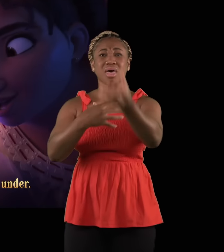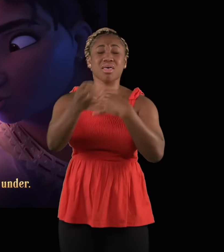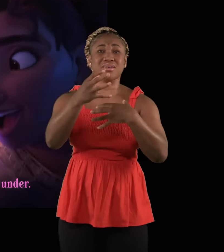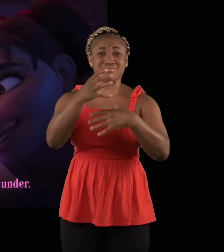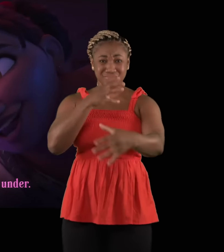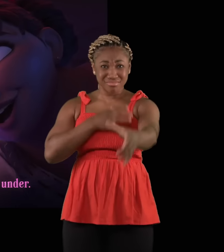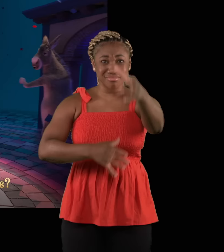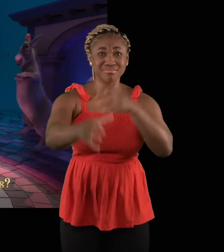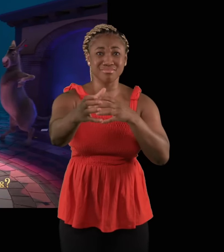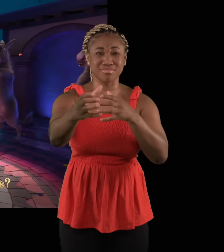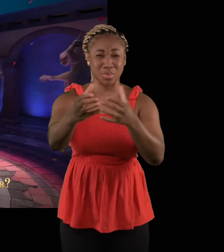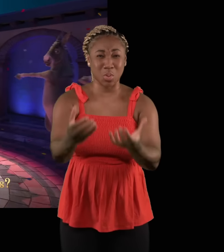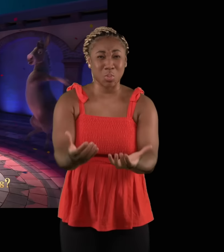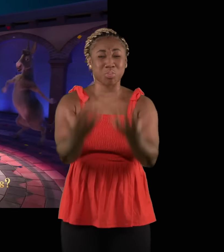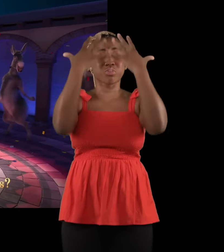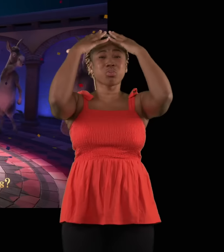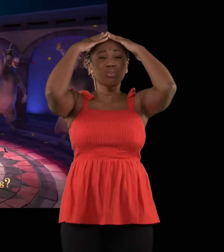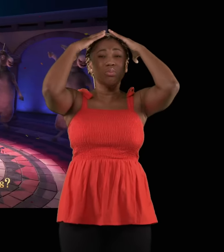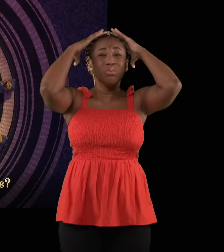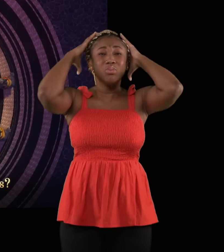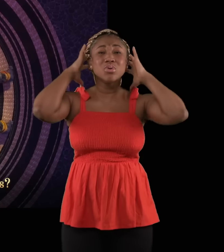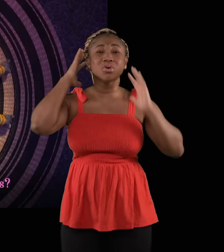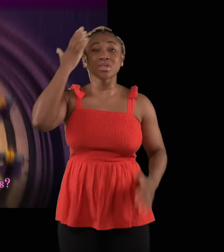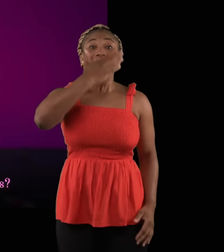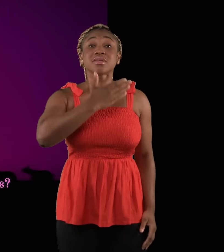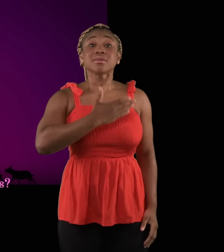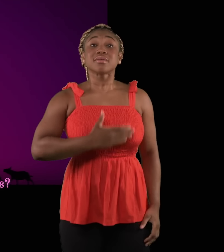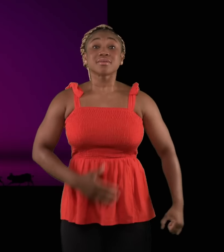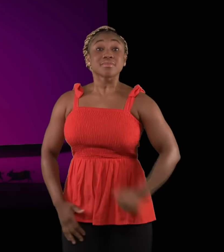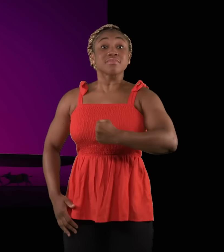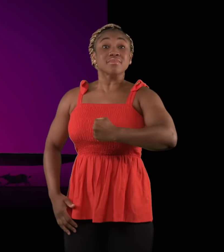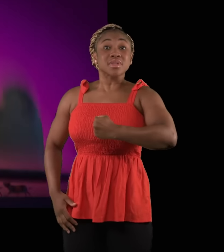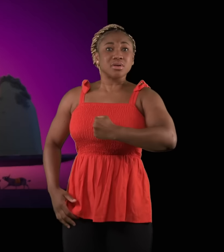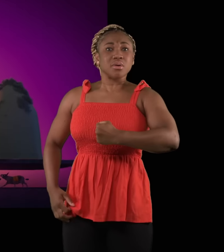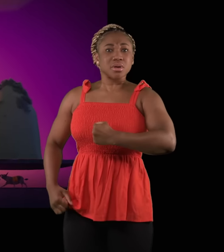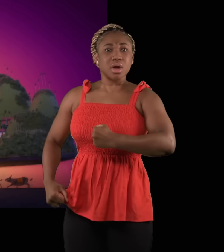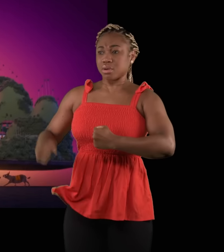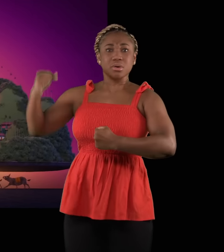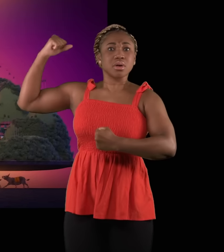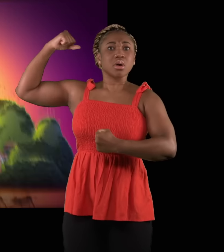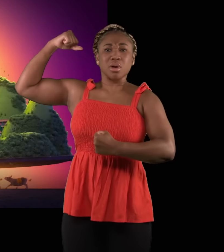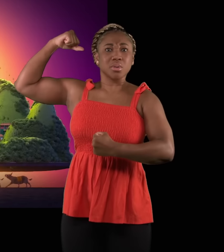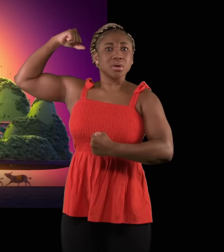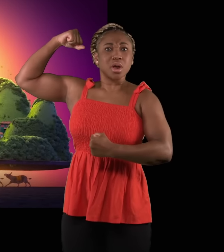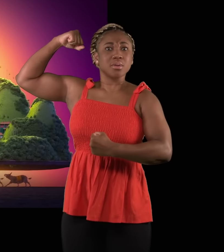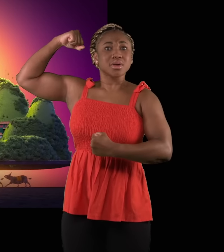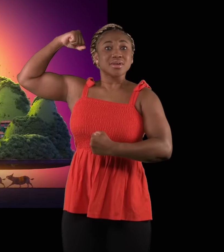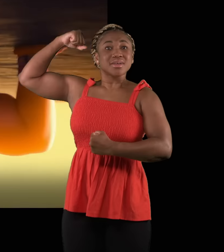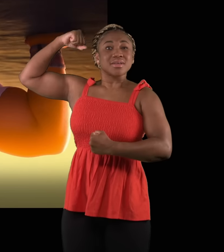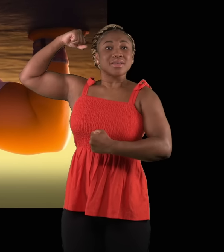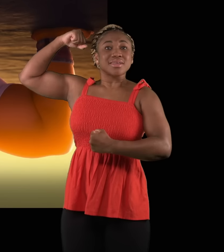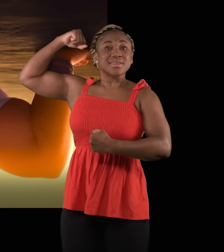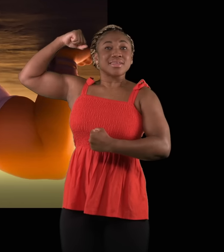would have glowed you under. Who am I if I don't have what it takes? No cracks. No breaks.